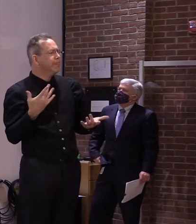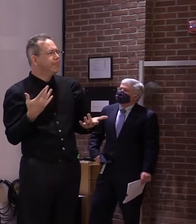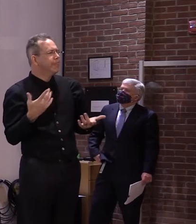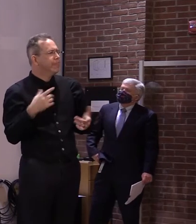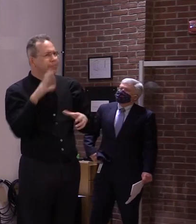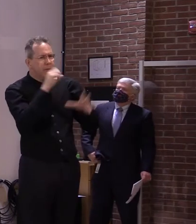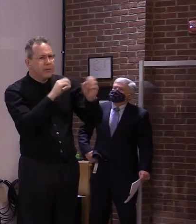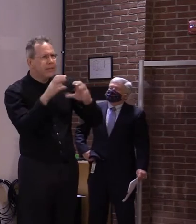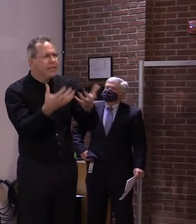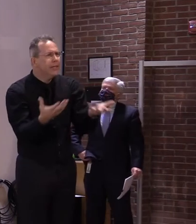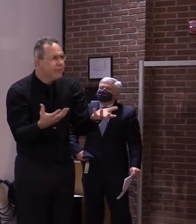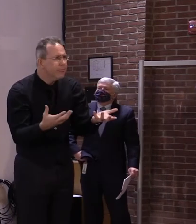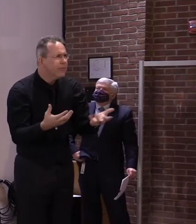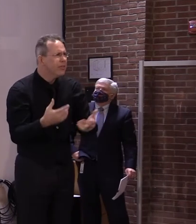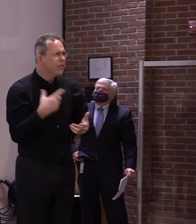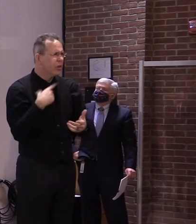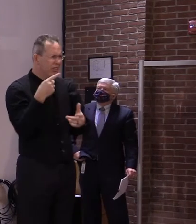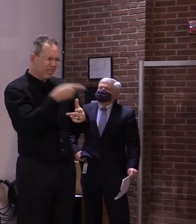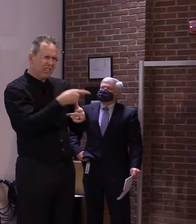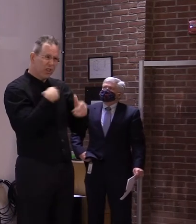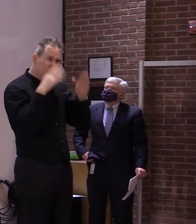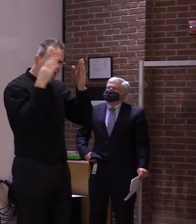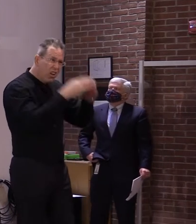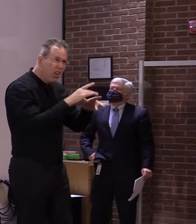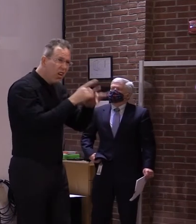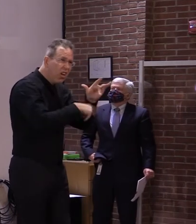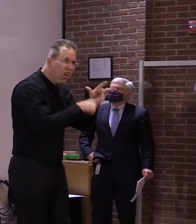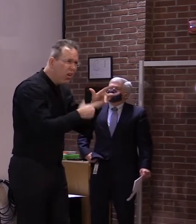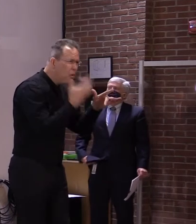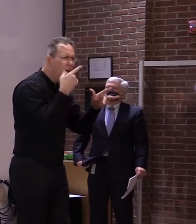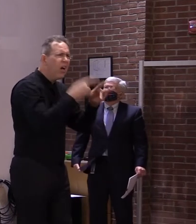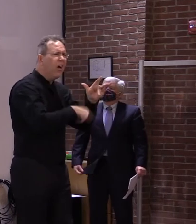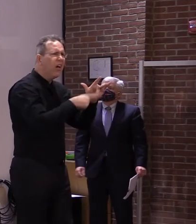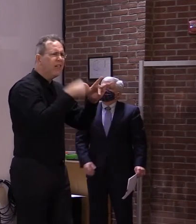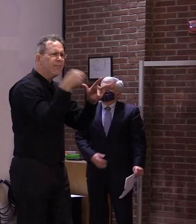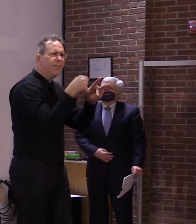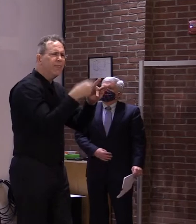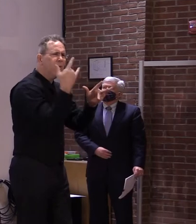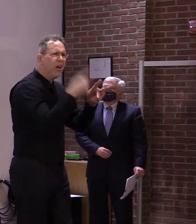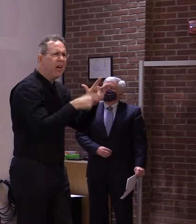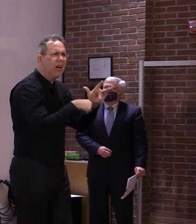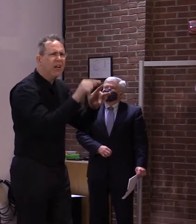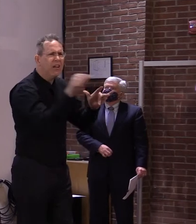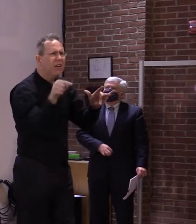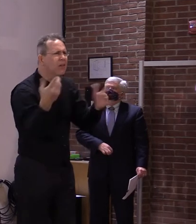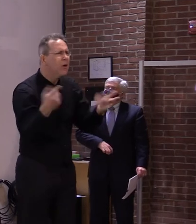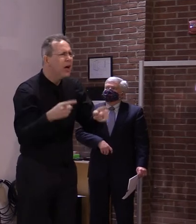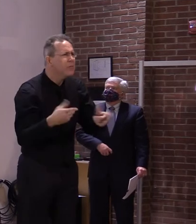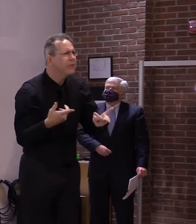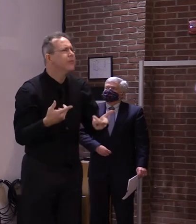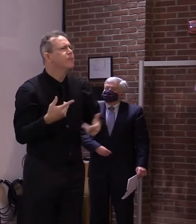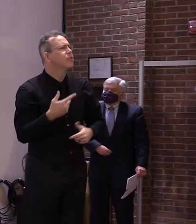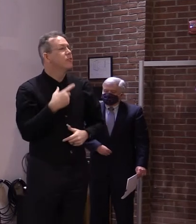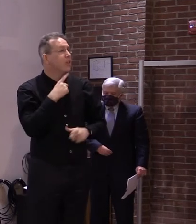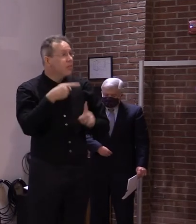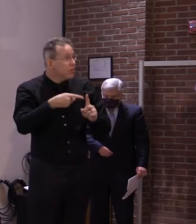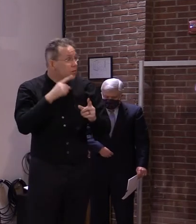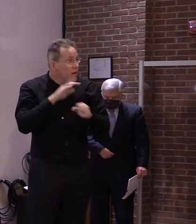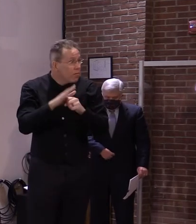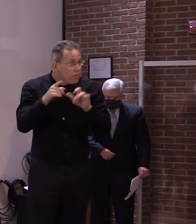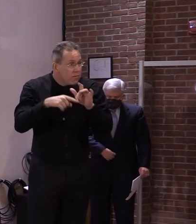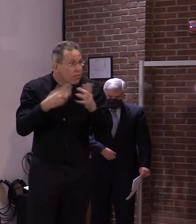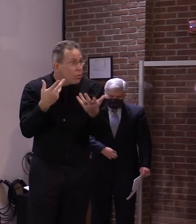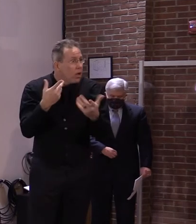factors that keep kids from coming to school absenteeism or a lack of engagement was a central concern in many of the